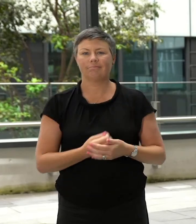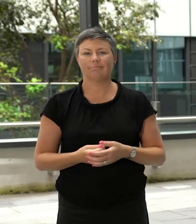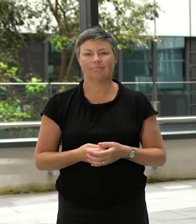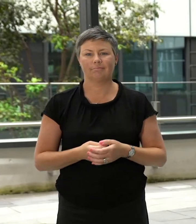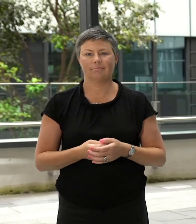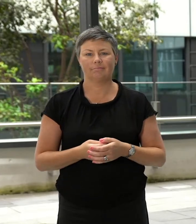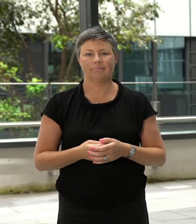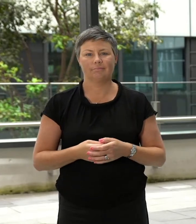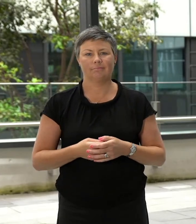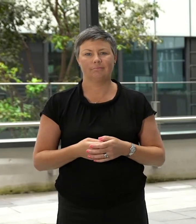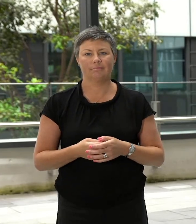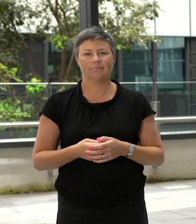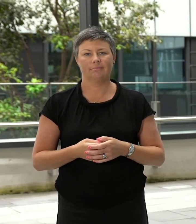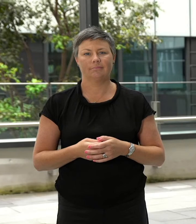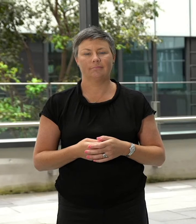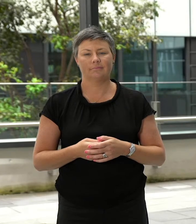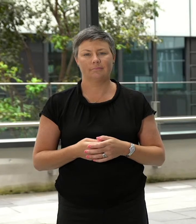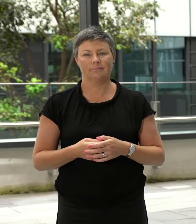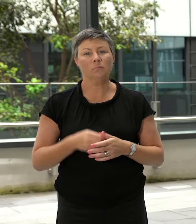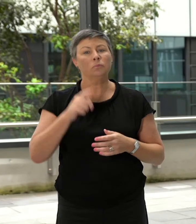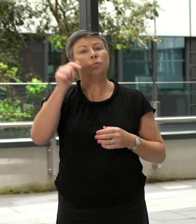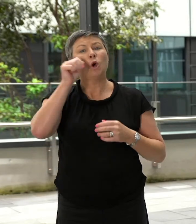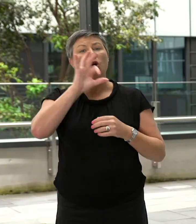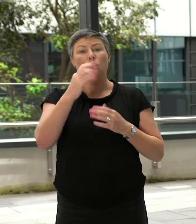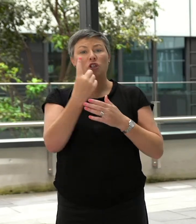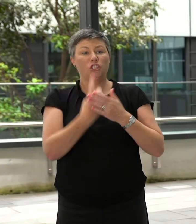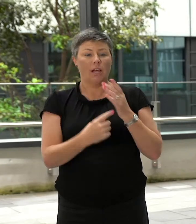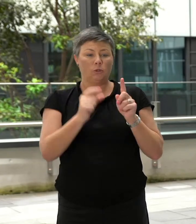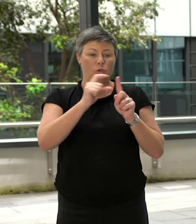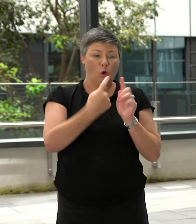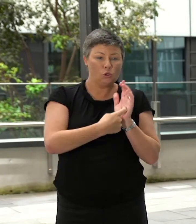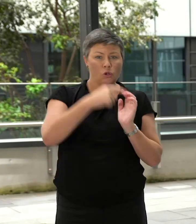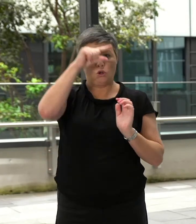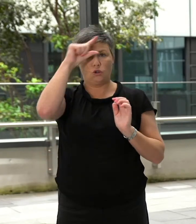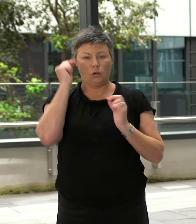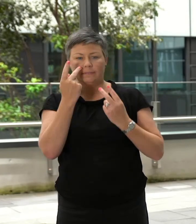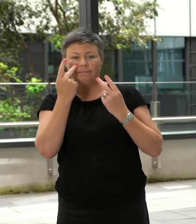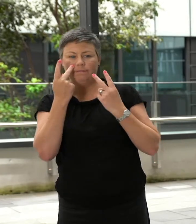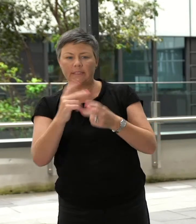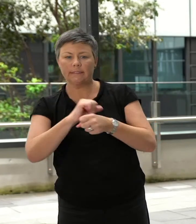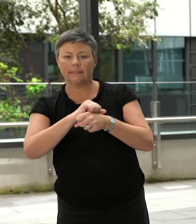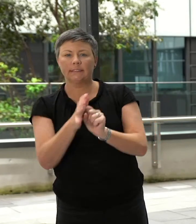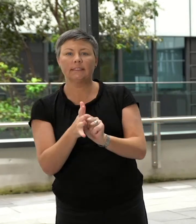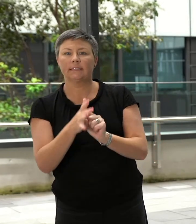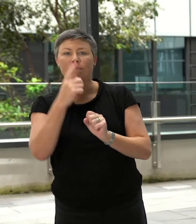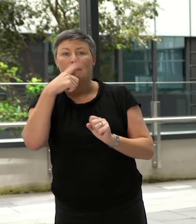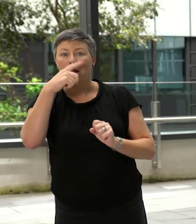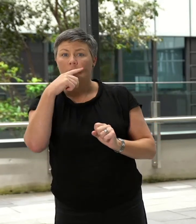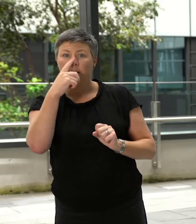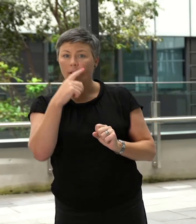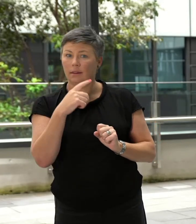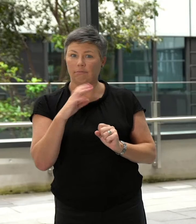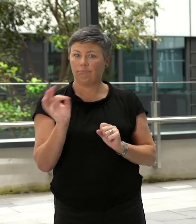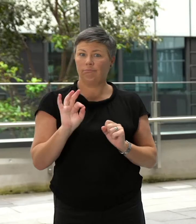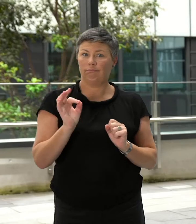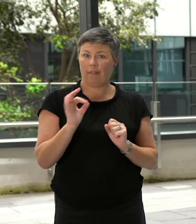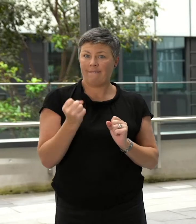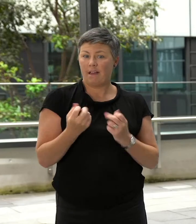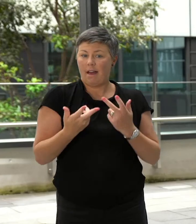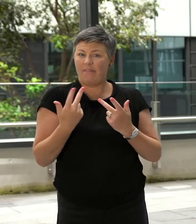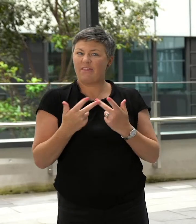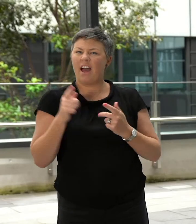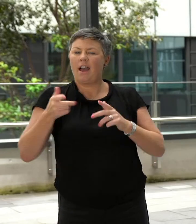that are required to see COVID patients that are not so obvious that belong to Group 1B. For